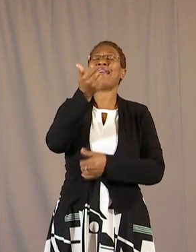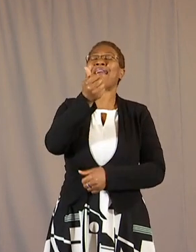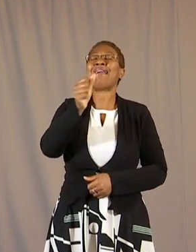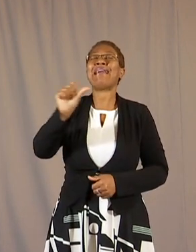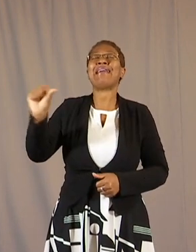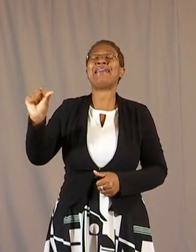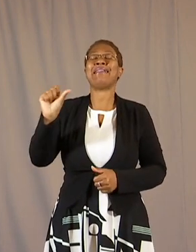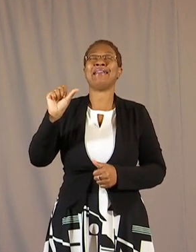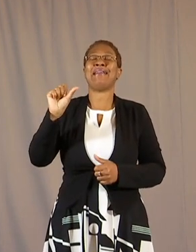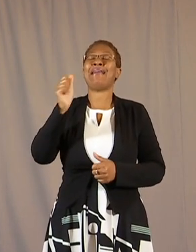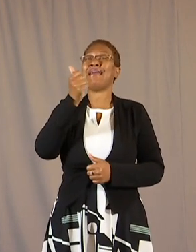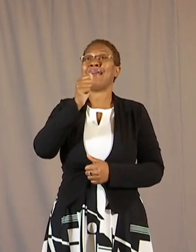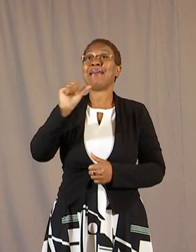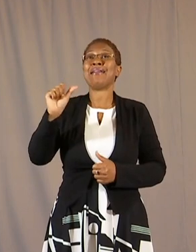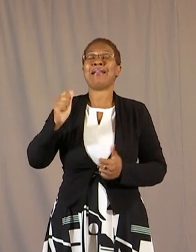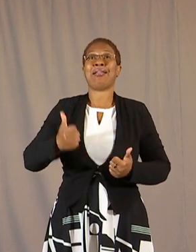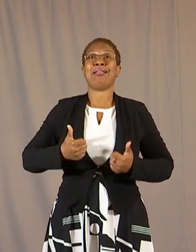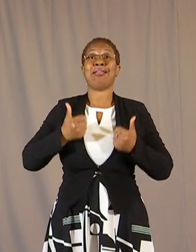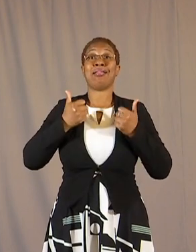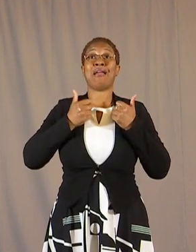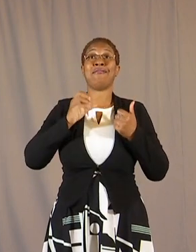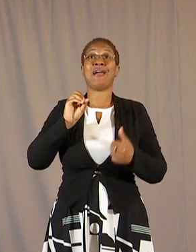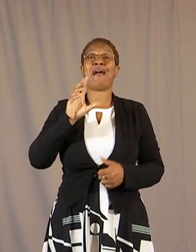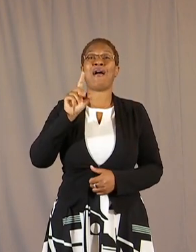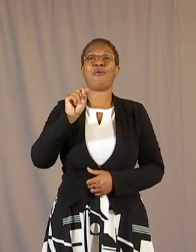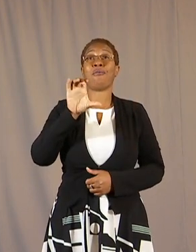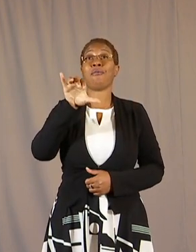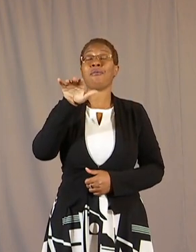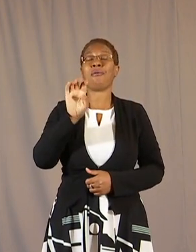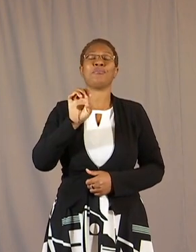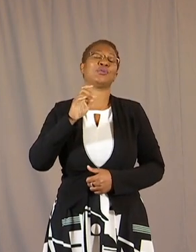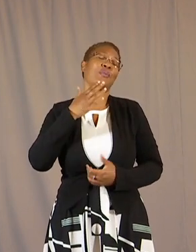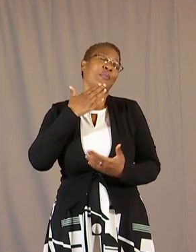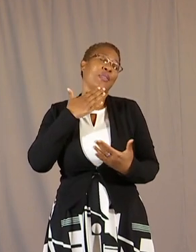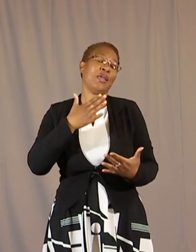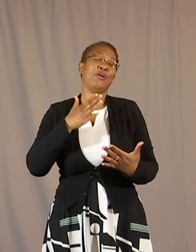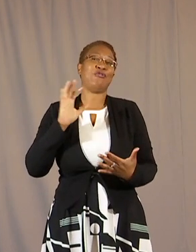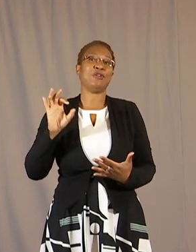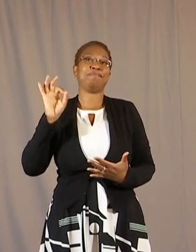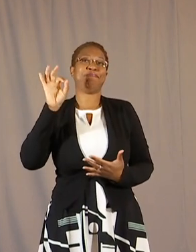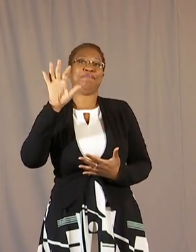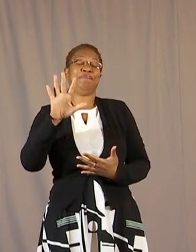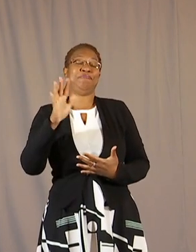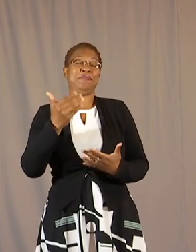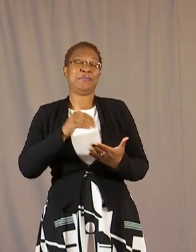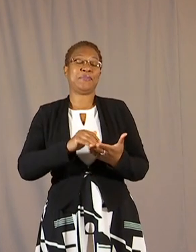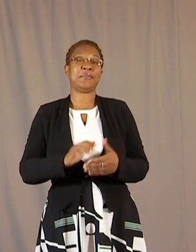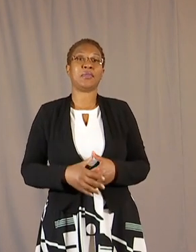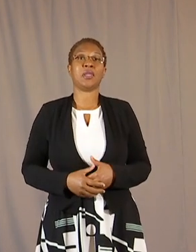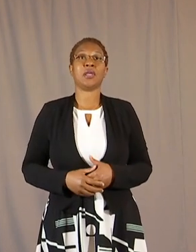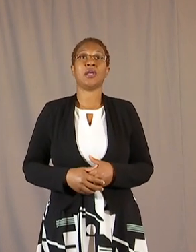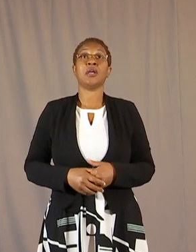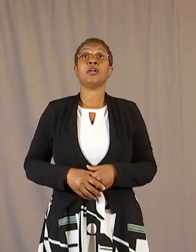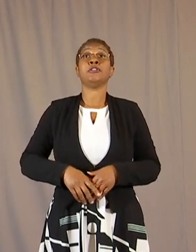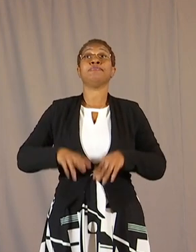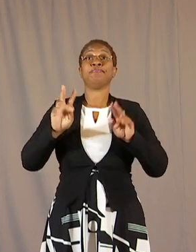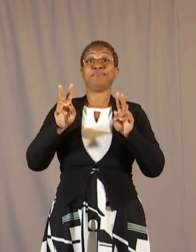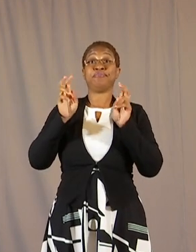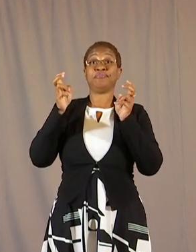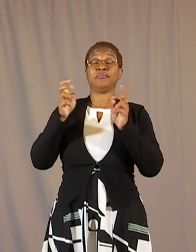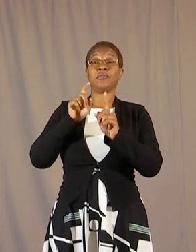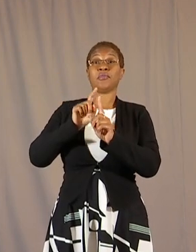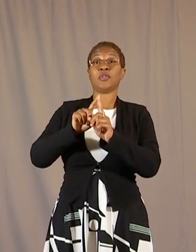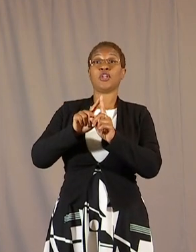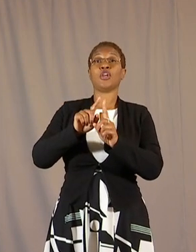outcome. So thank you for saying that. And I like the term trusted messengers and